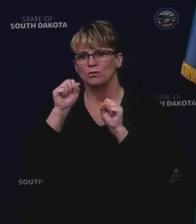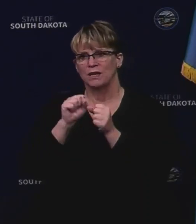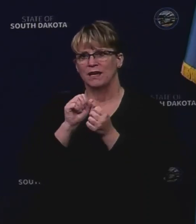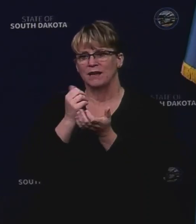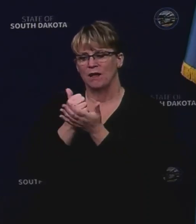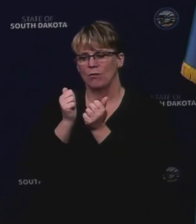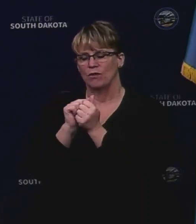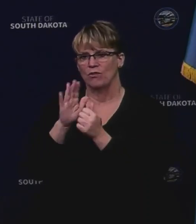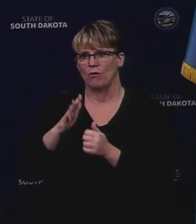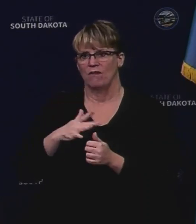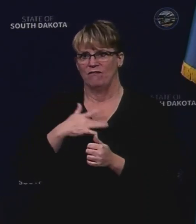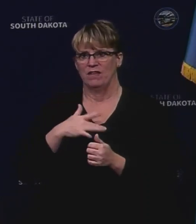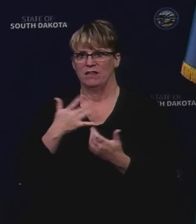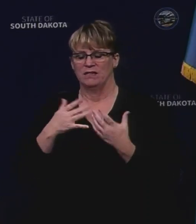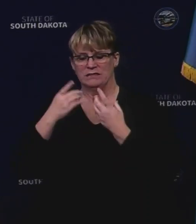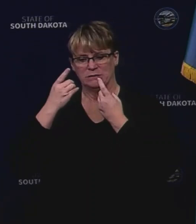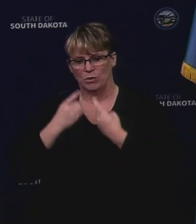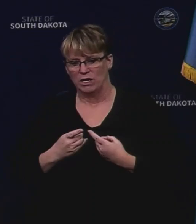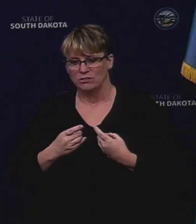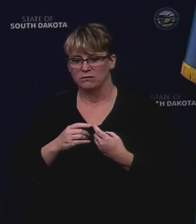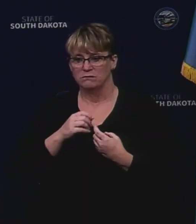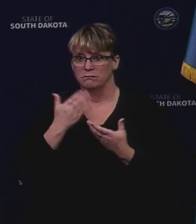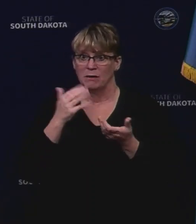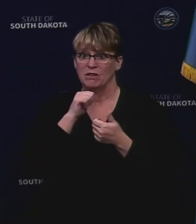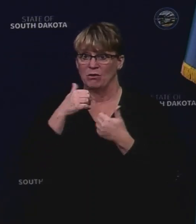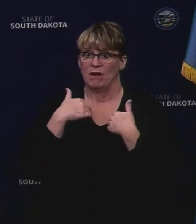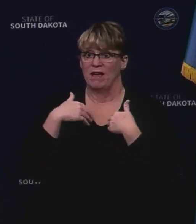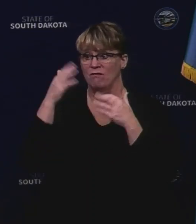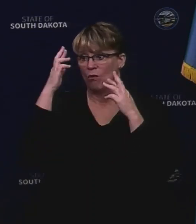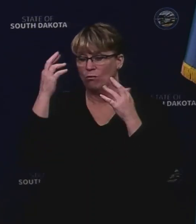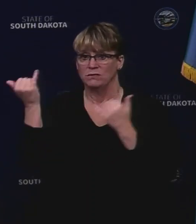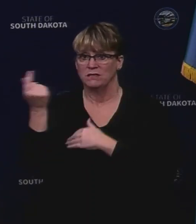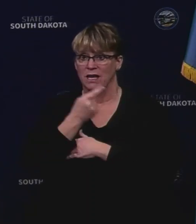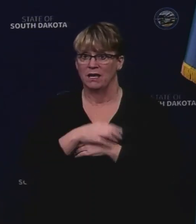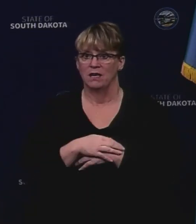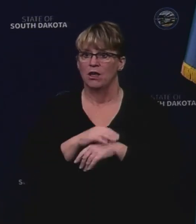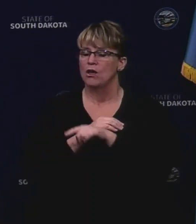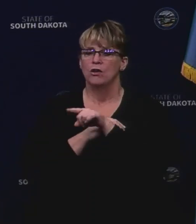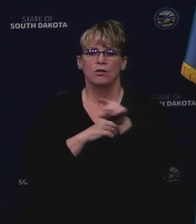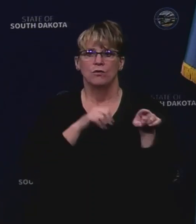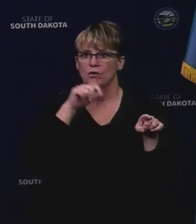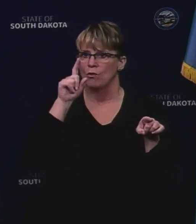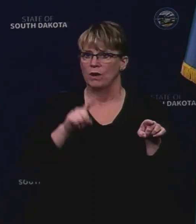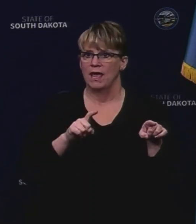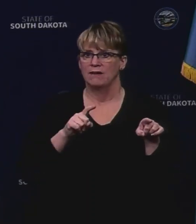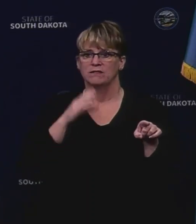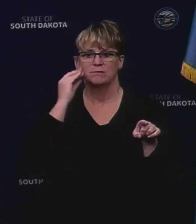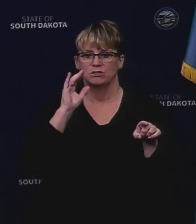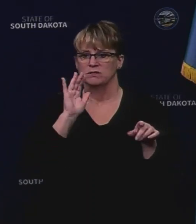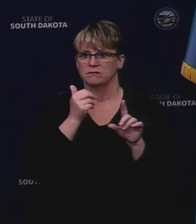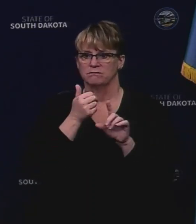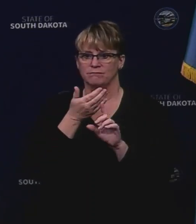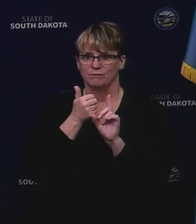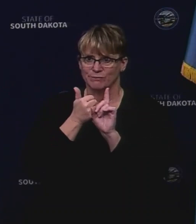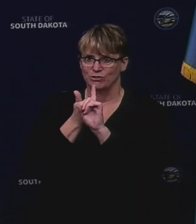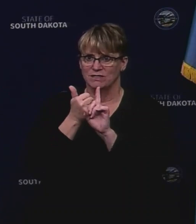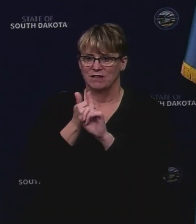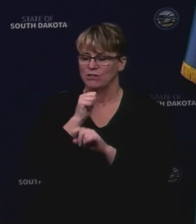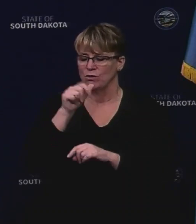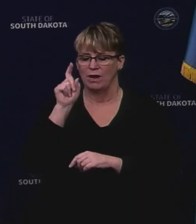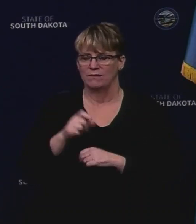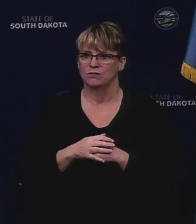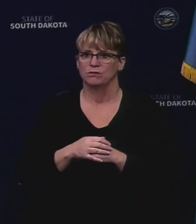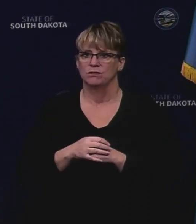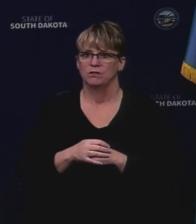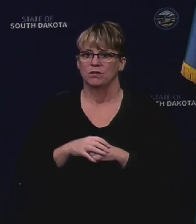some anxiety or depression or lack of hope that you might be feeling today. You do not have to go through this alone. Don't